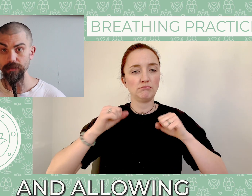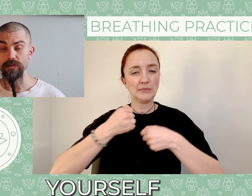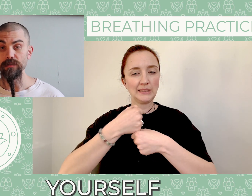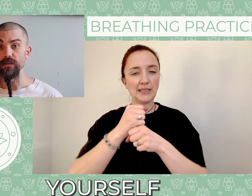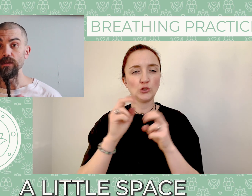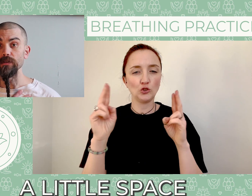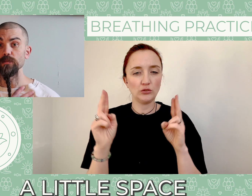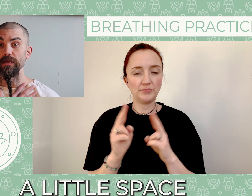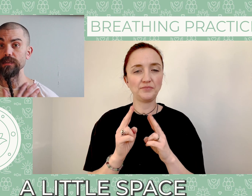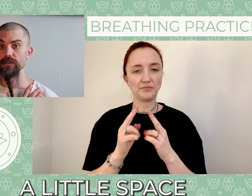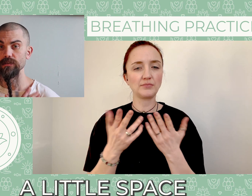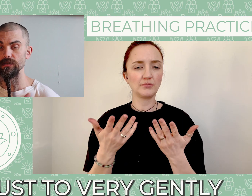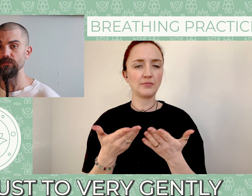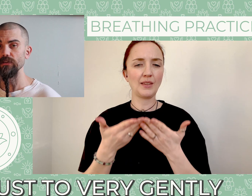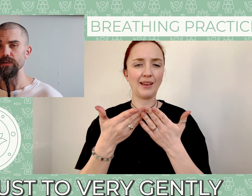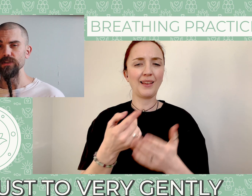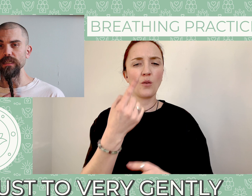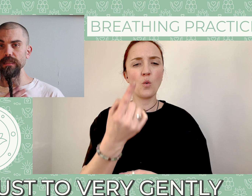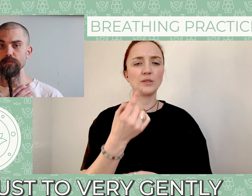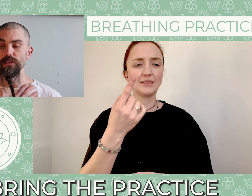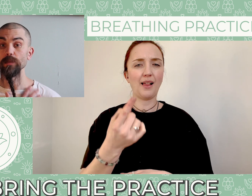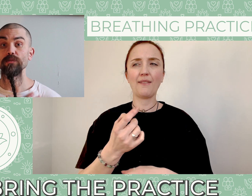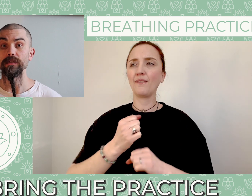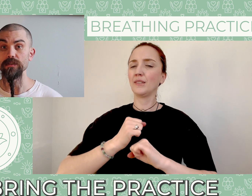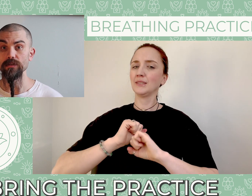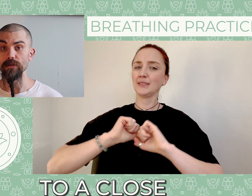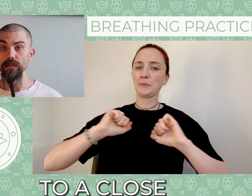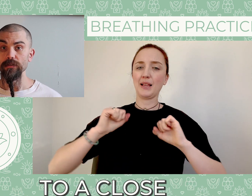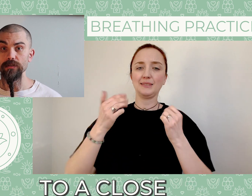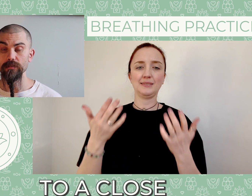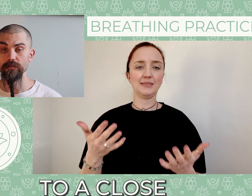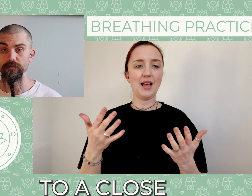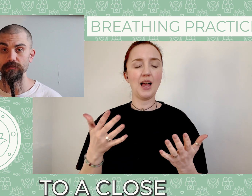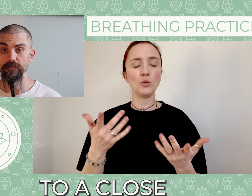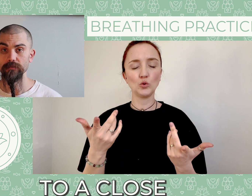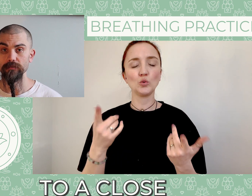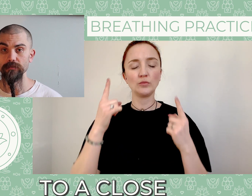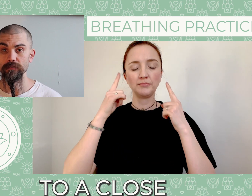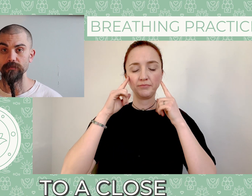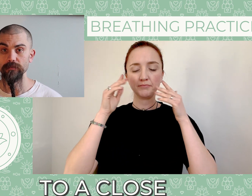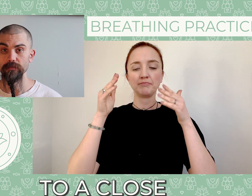And allowing yourself a little space just to very gently bring the practice to a close.